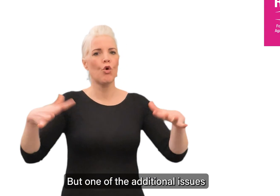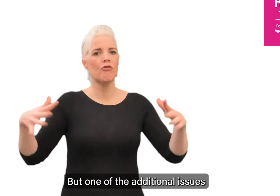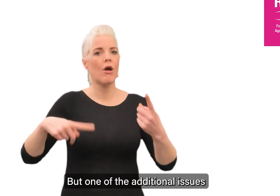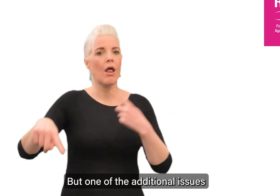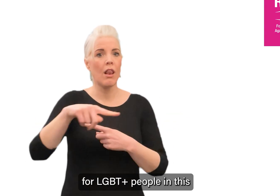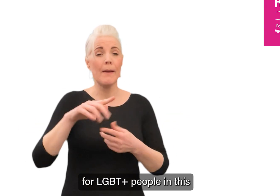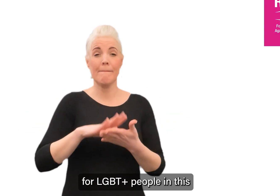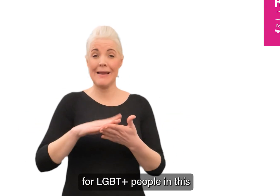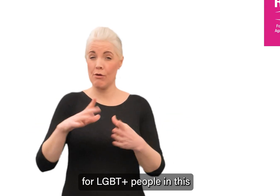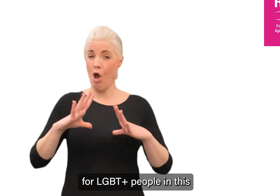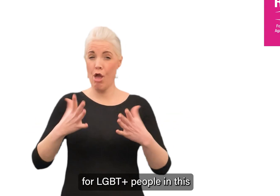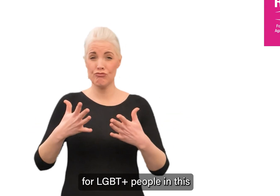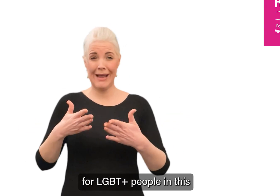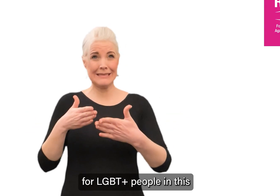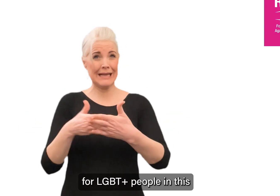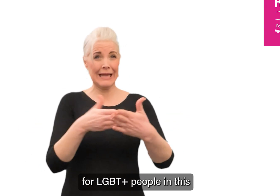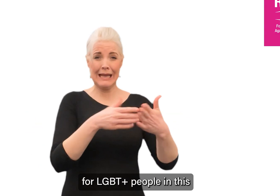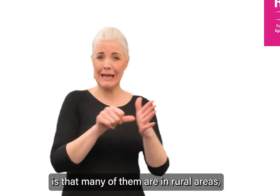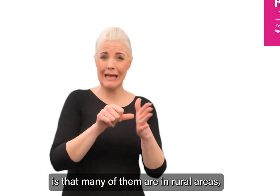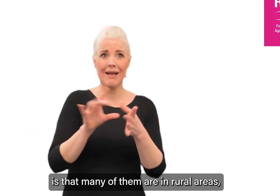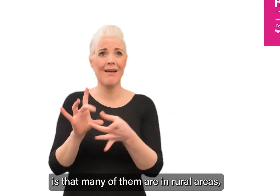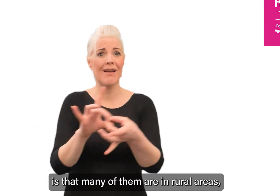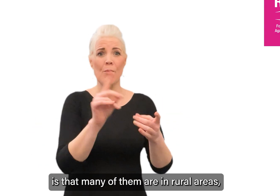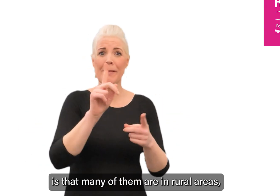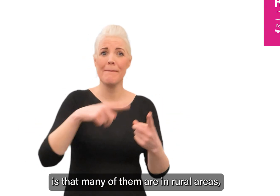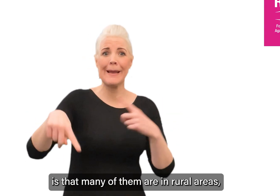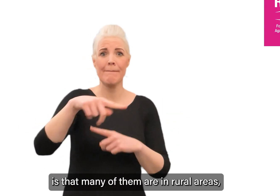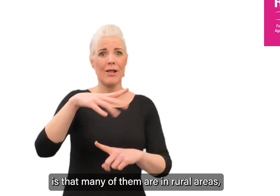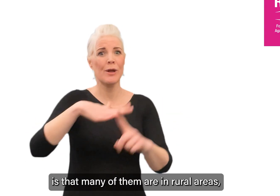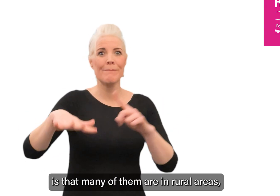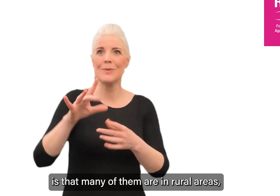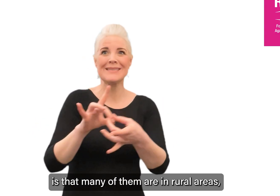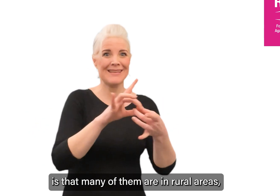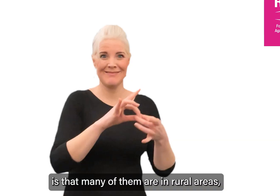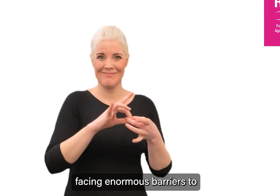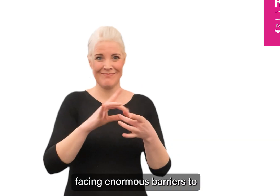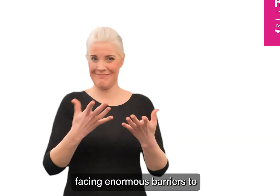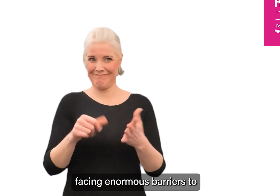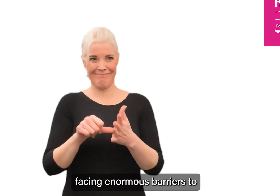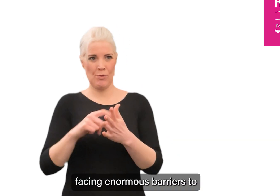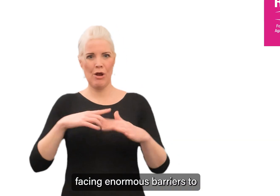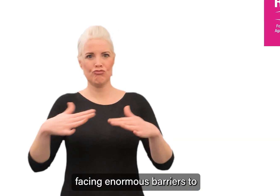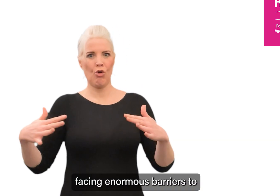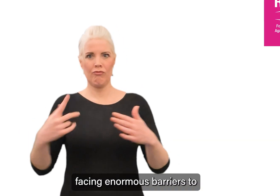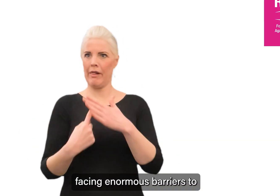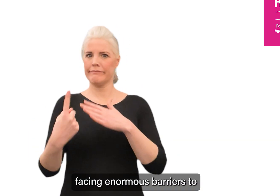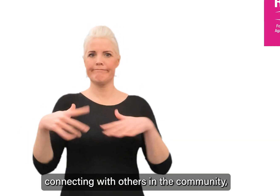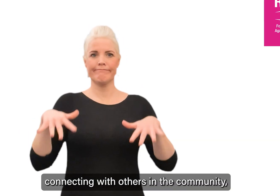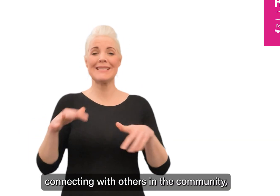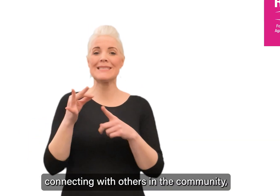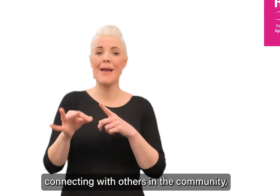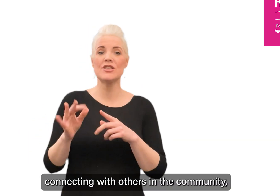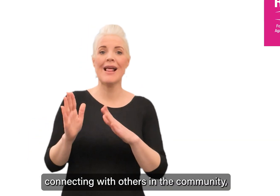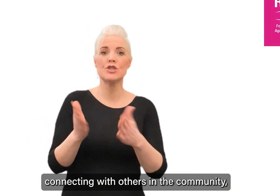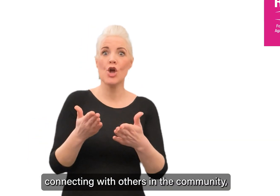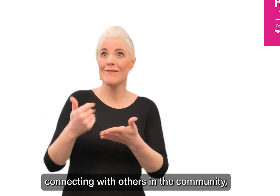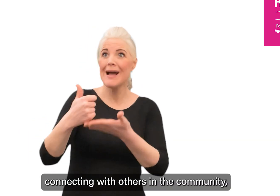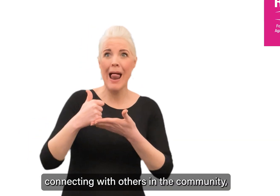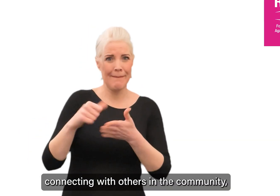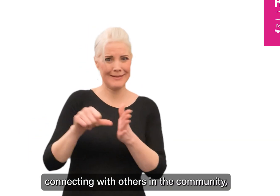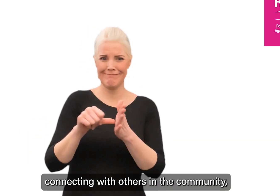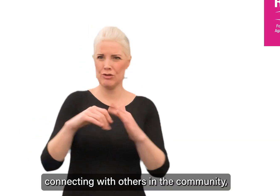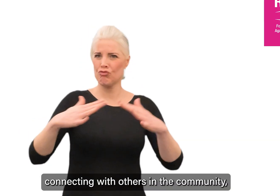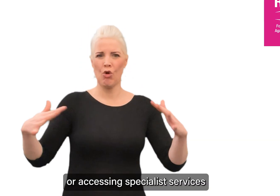of the additional issues for LGBT plus people in this is that many of them are in rural areas facing enormous barriers to connecting with others